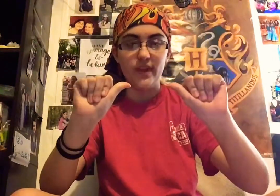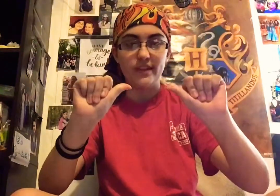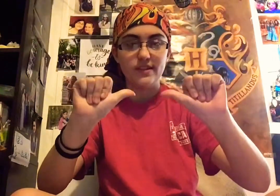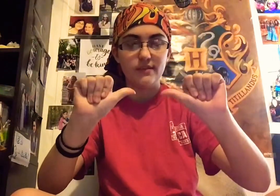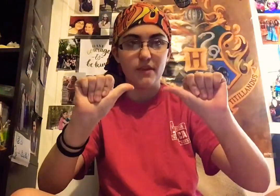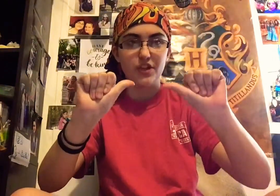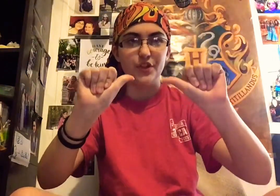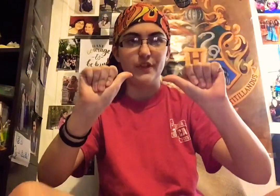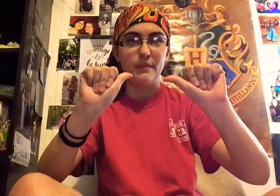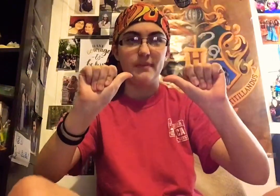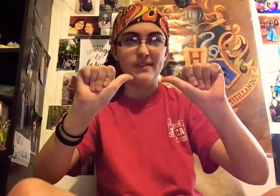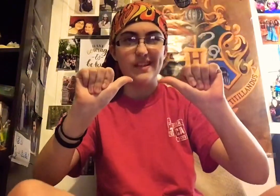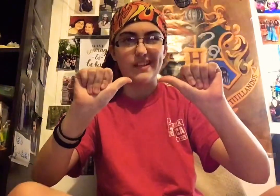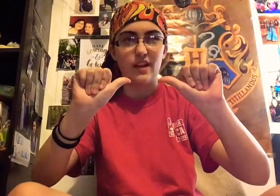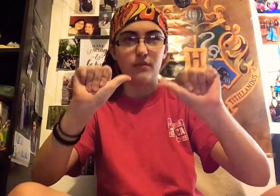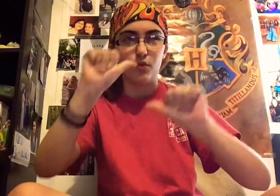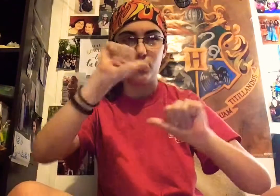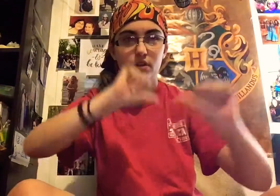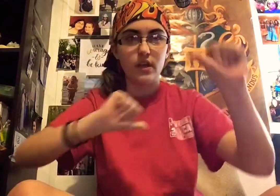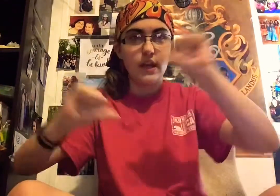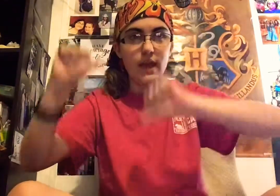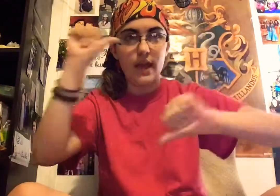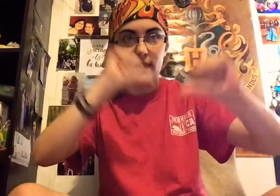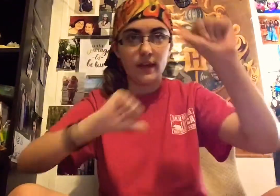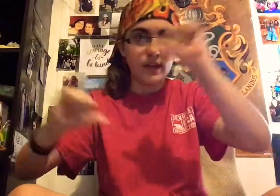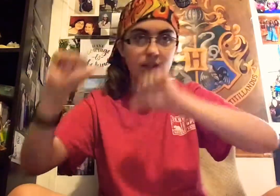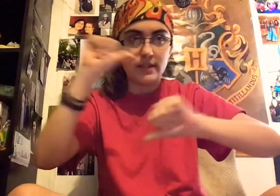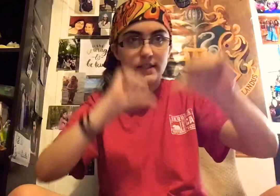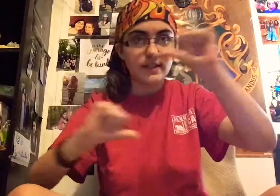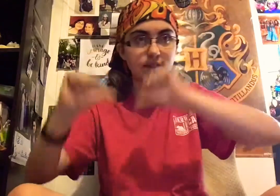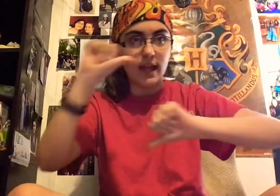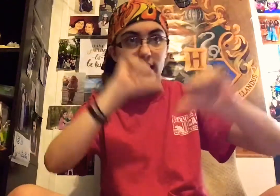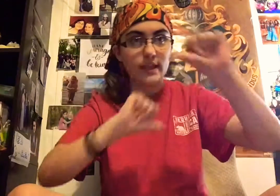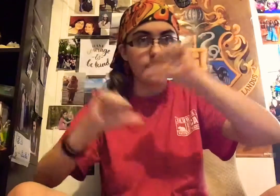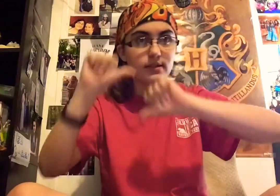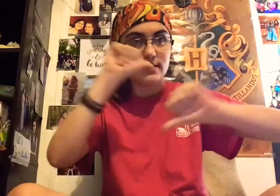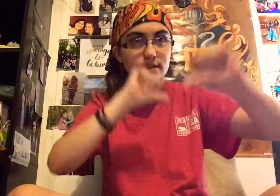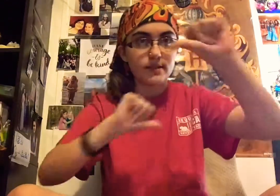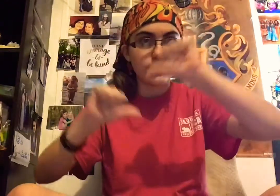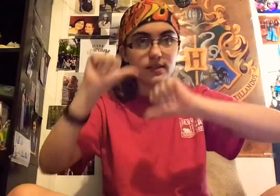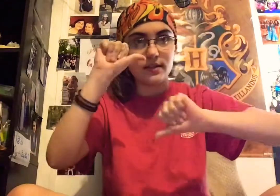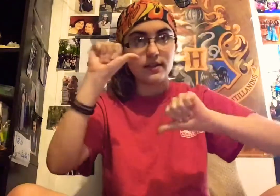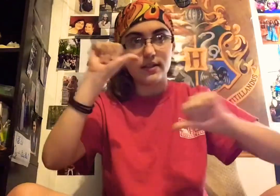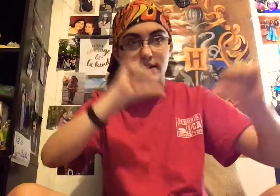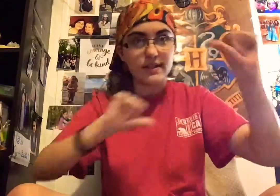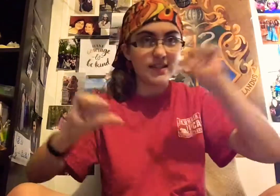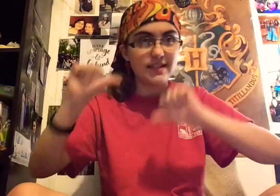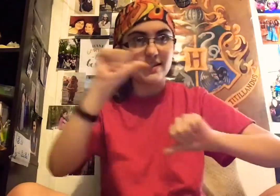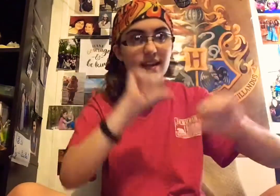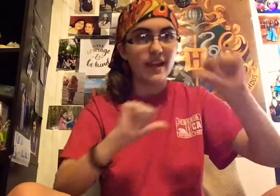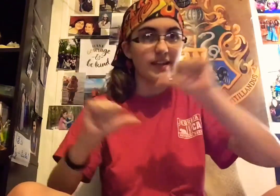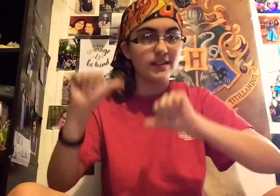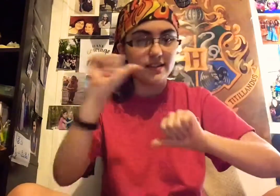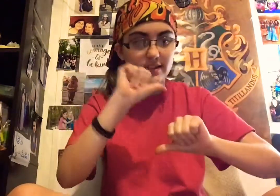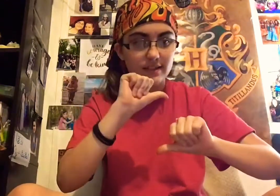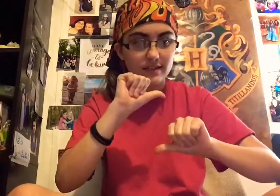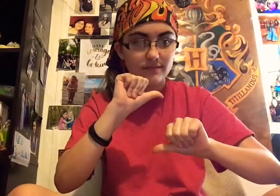hands. Make sure your thumb sticks out a little more. And then science. science.